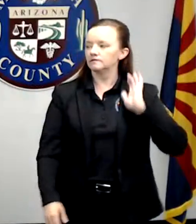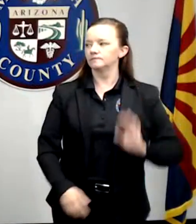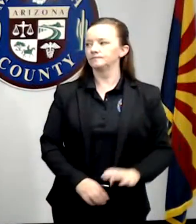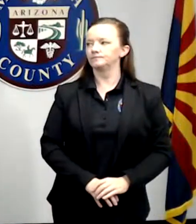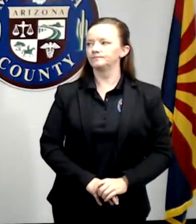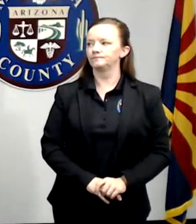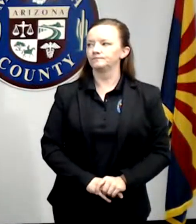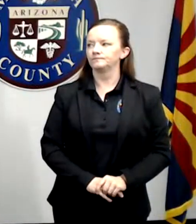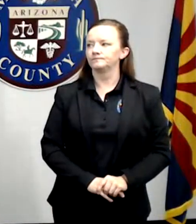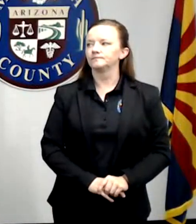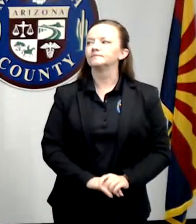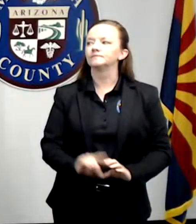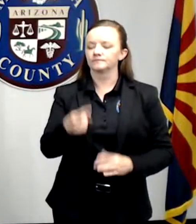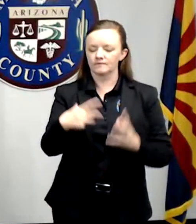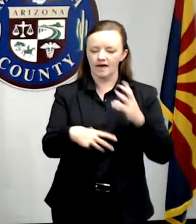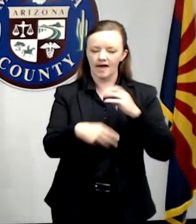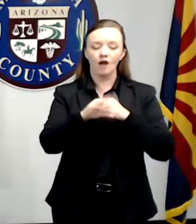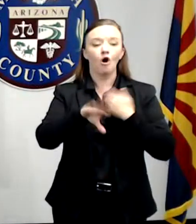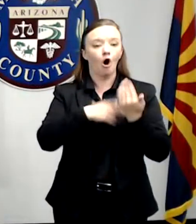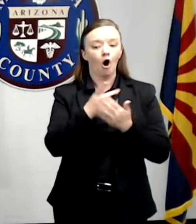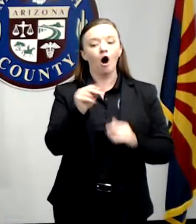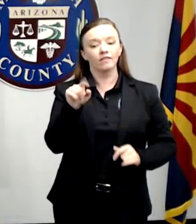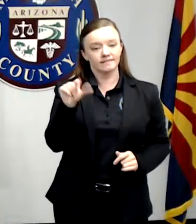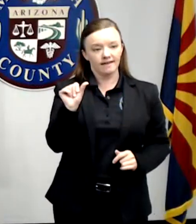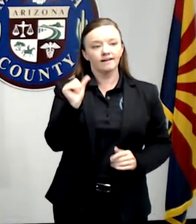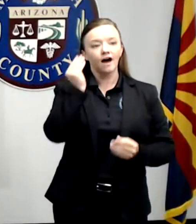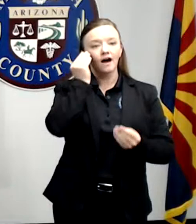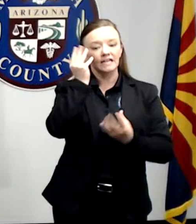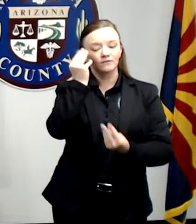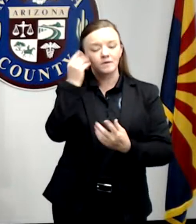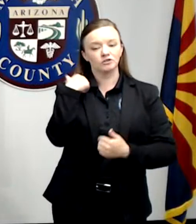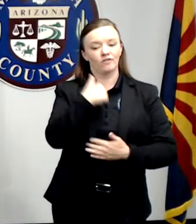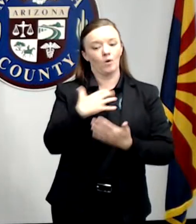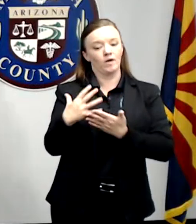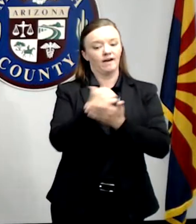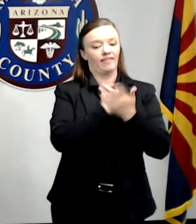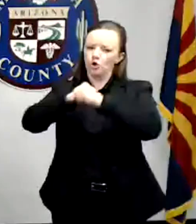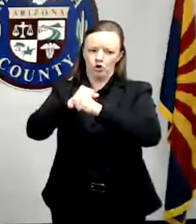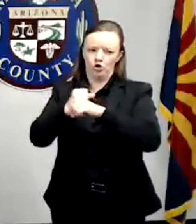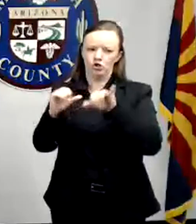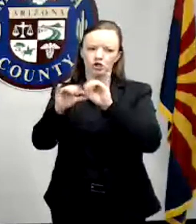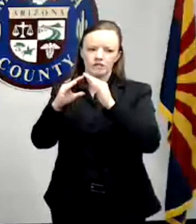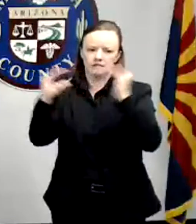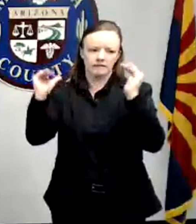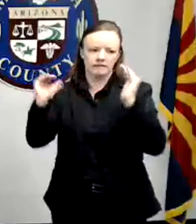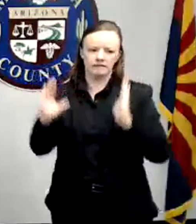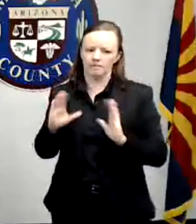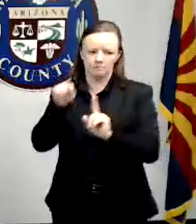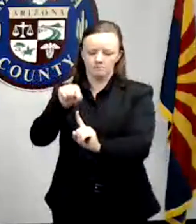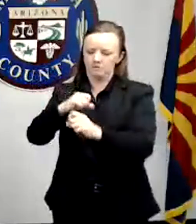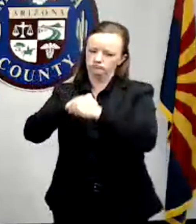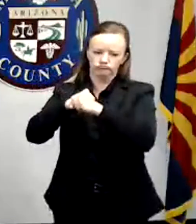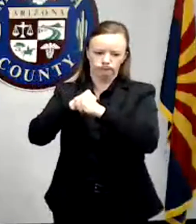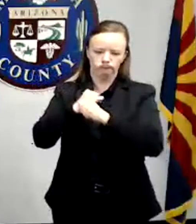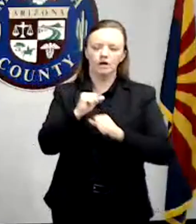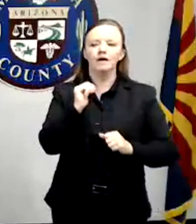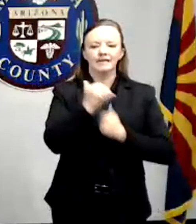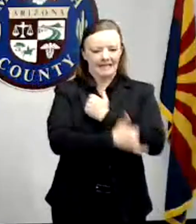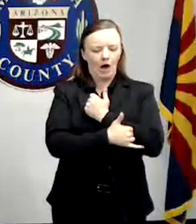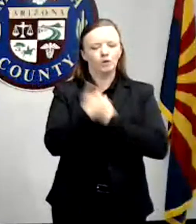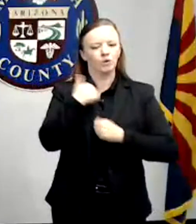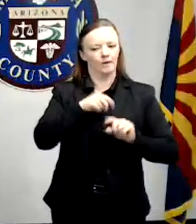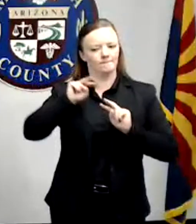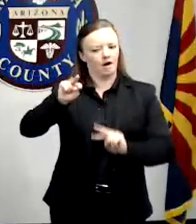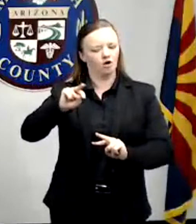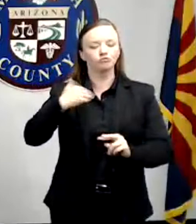I would just add that all the data and information that we collect from these interviews and from contact monitors and has an entire